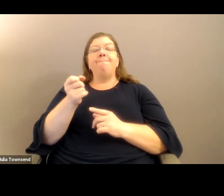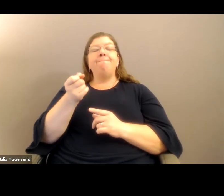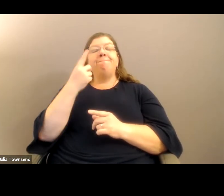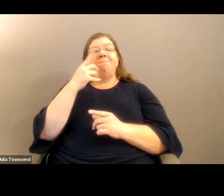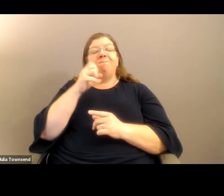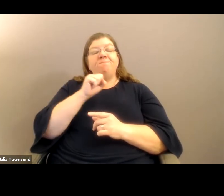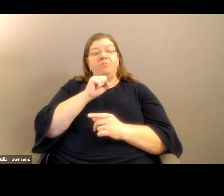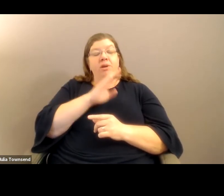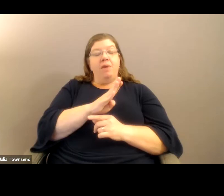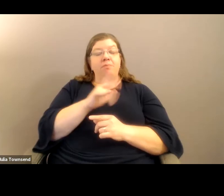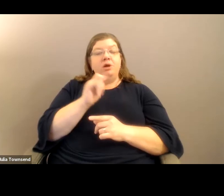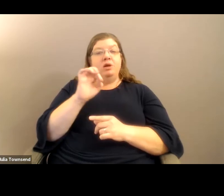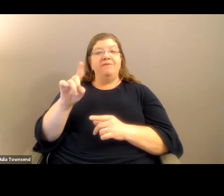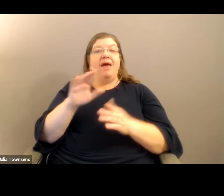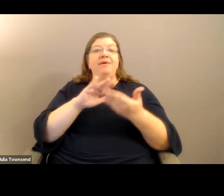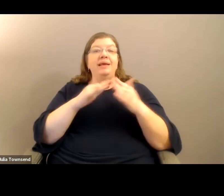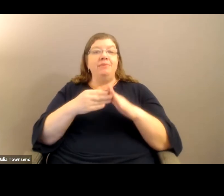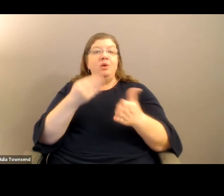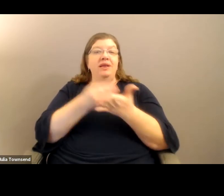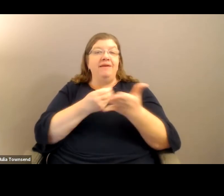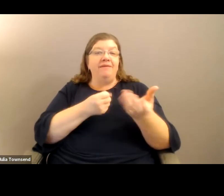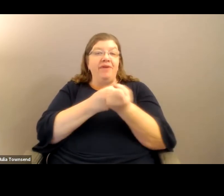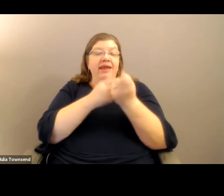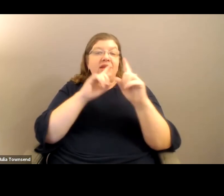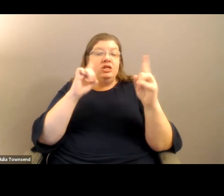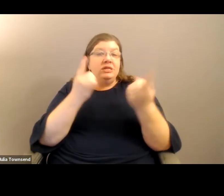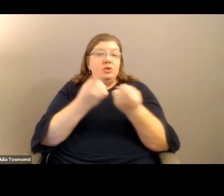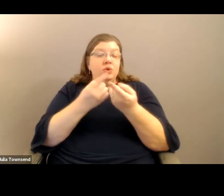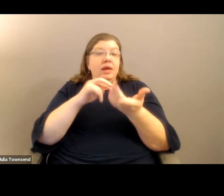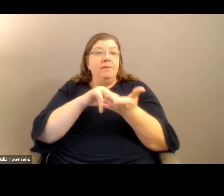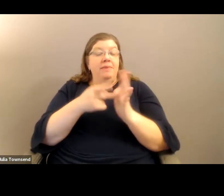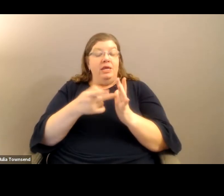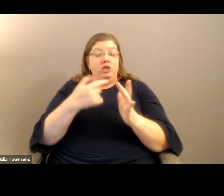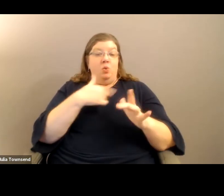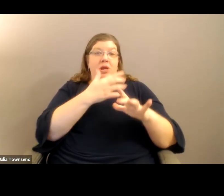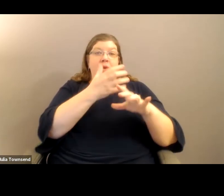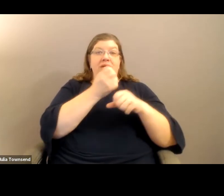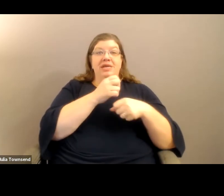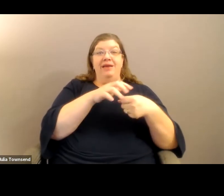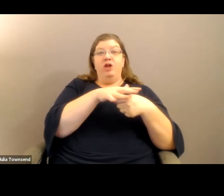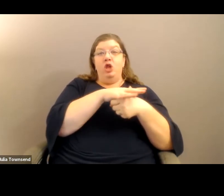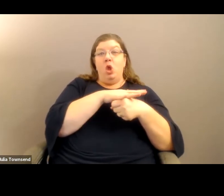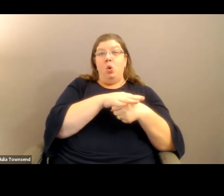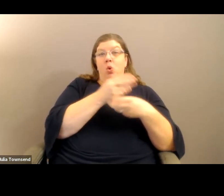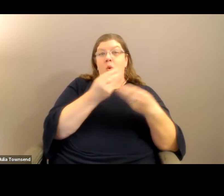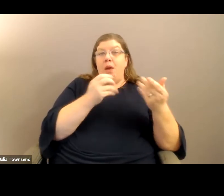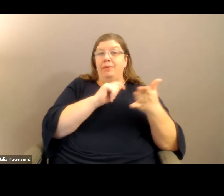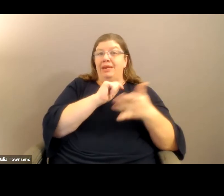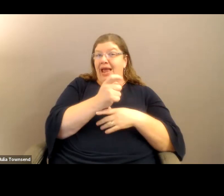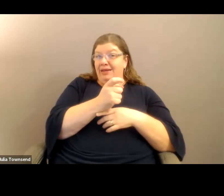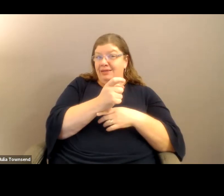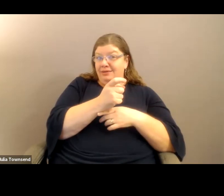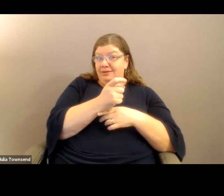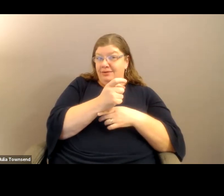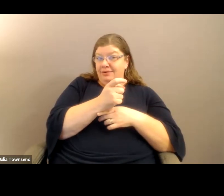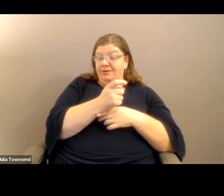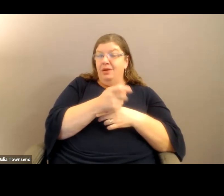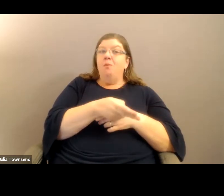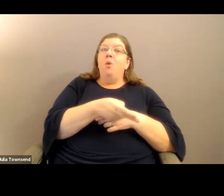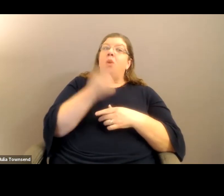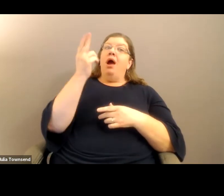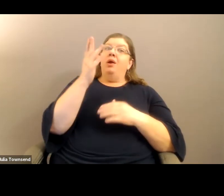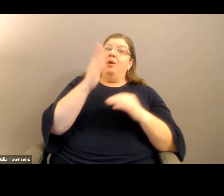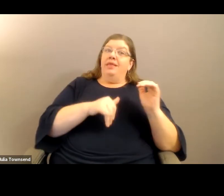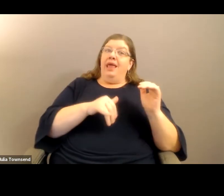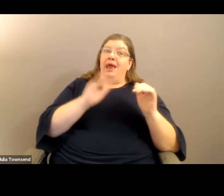is a community-funded district, what this means is that we receive local property taxes that actually is higher than